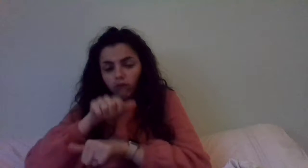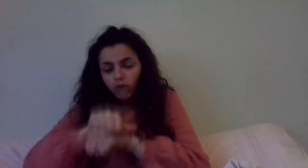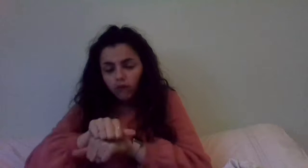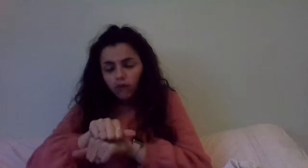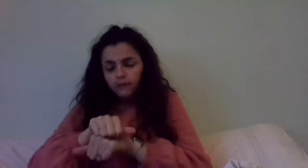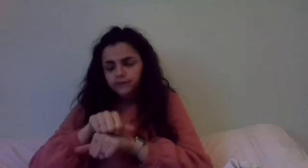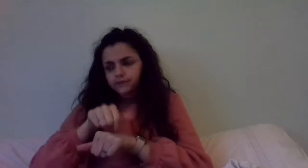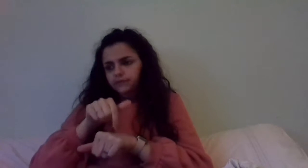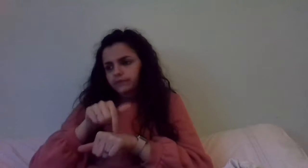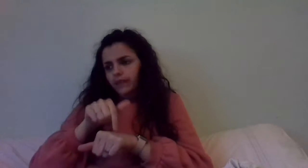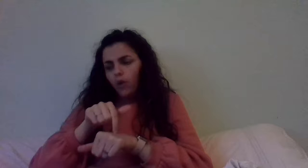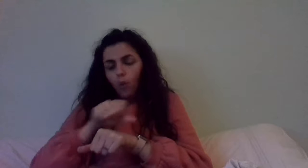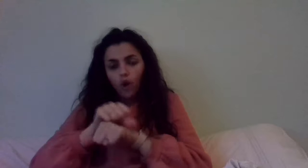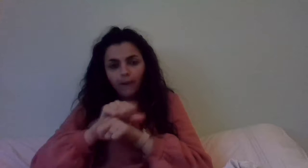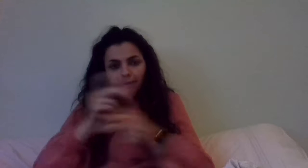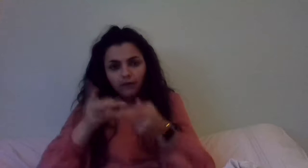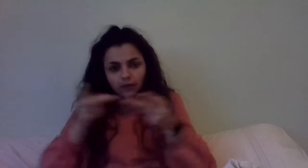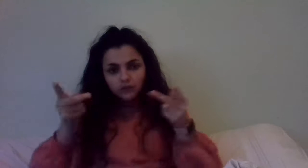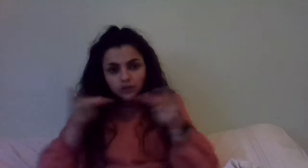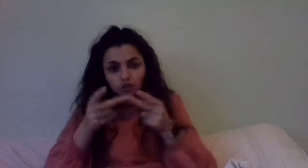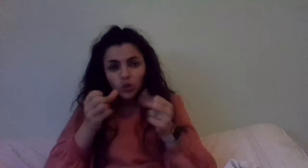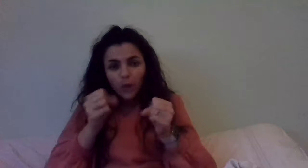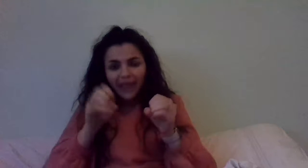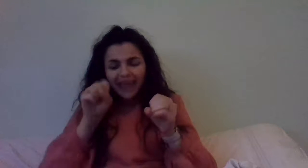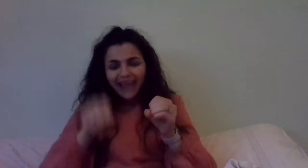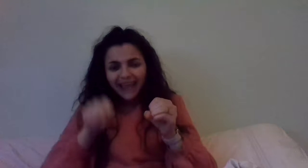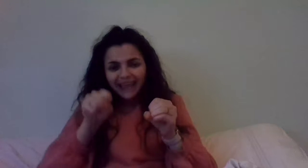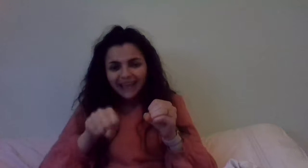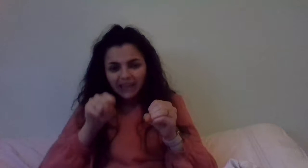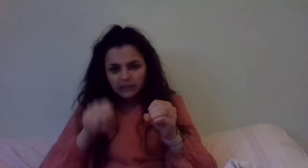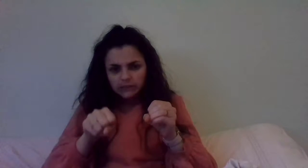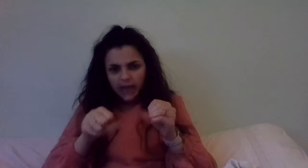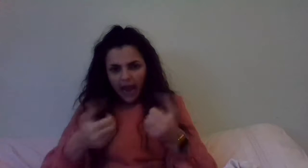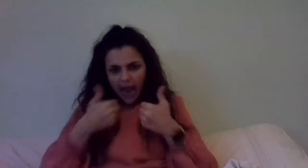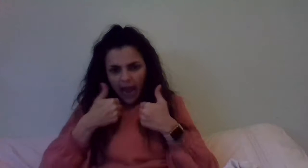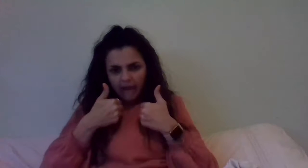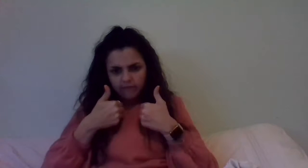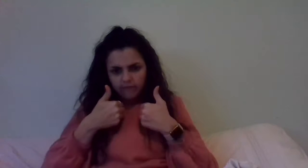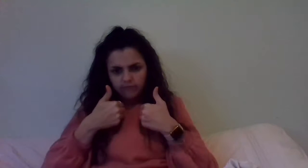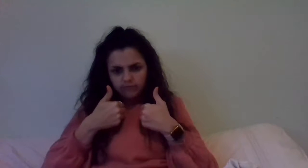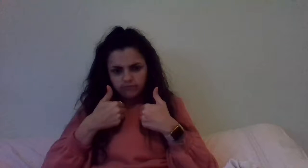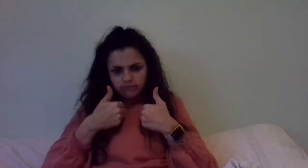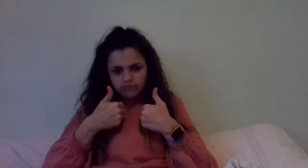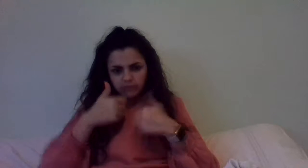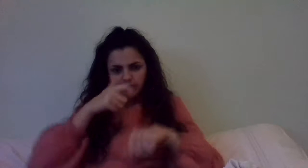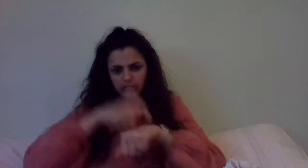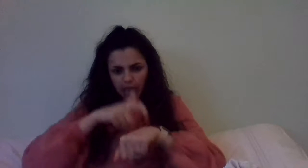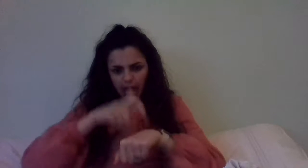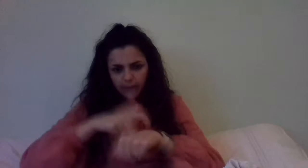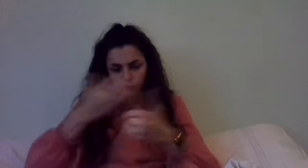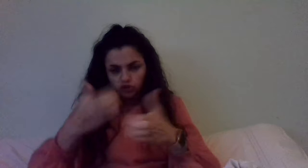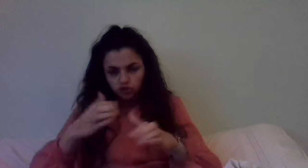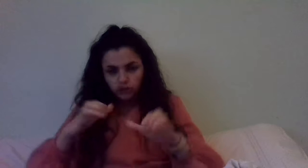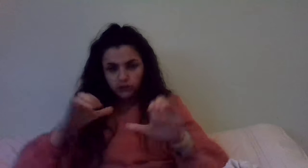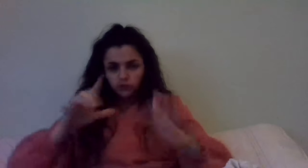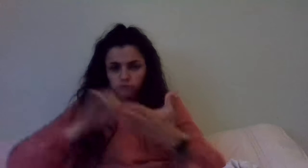for his new cycle. Of course, he's already completed cycles on lives of iconic black heroes, and